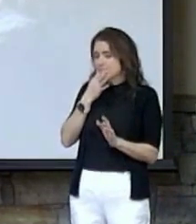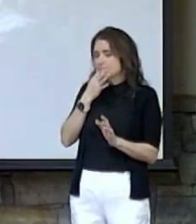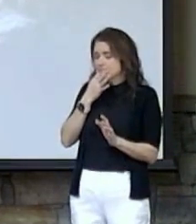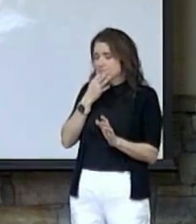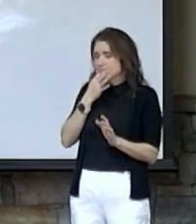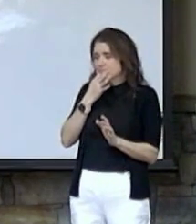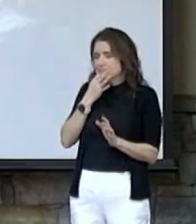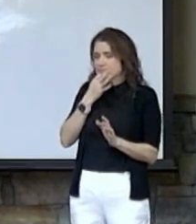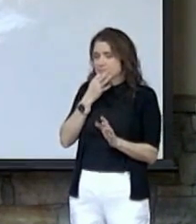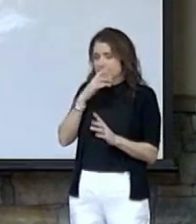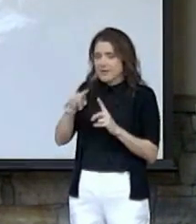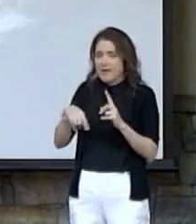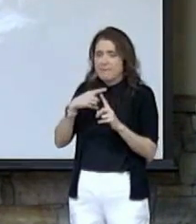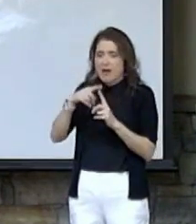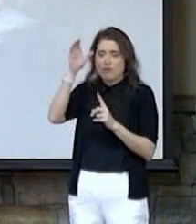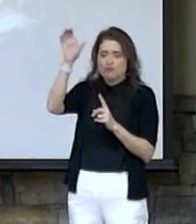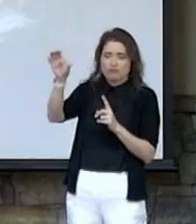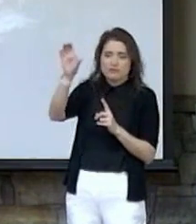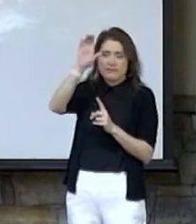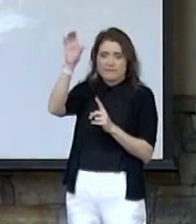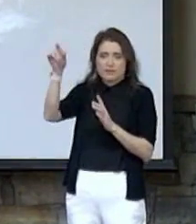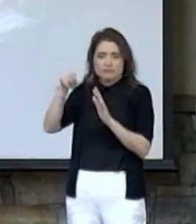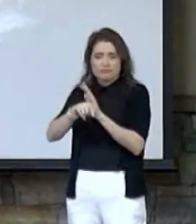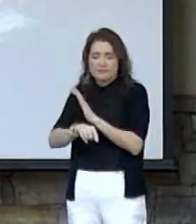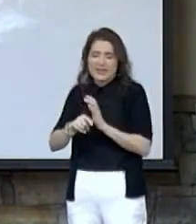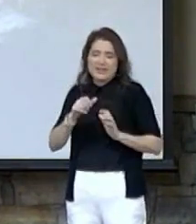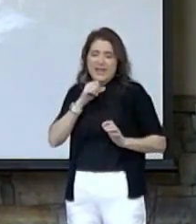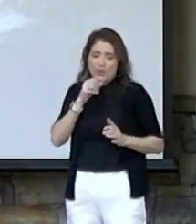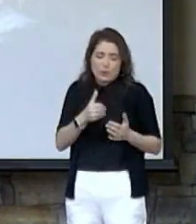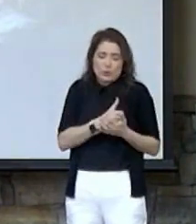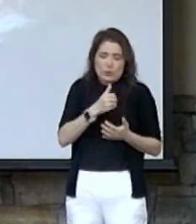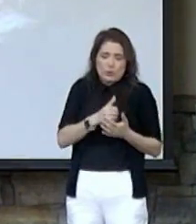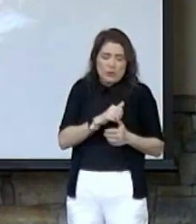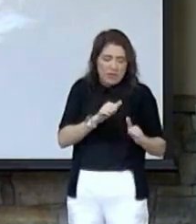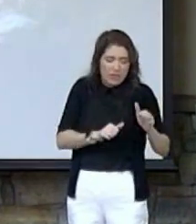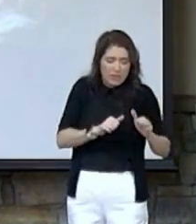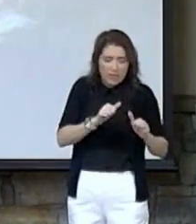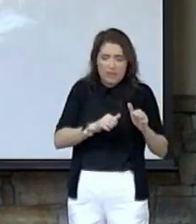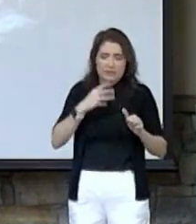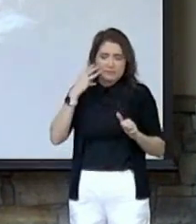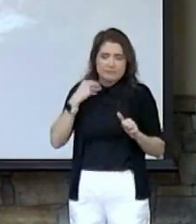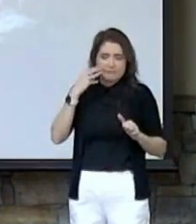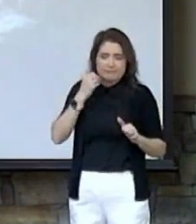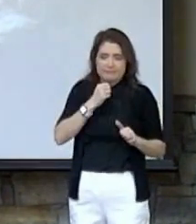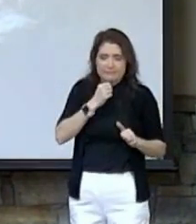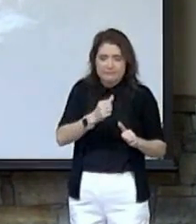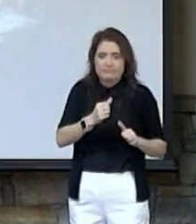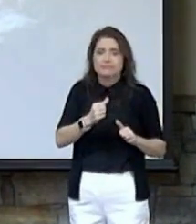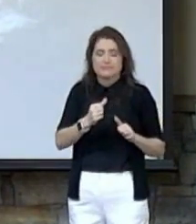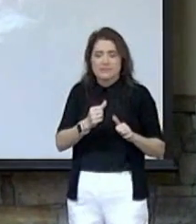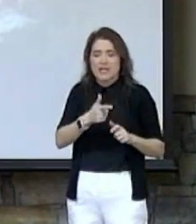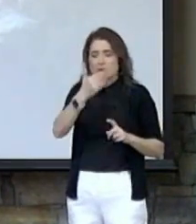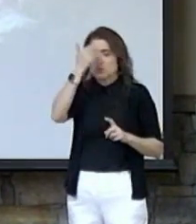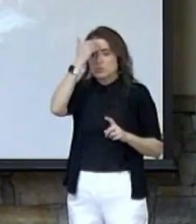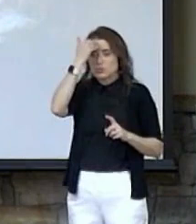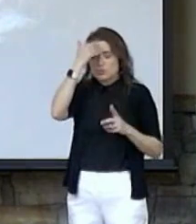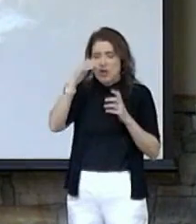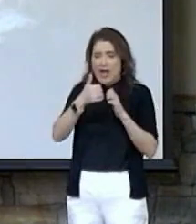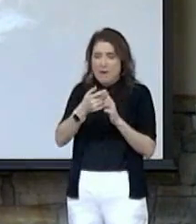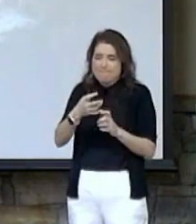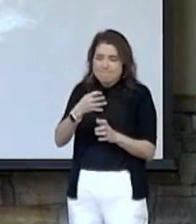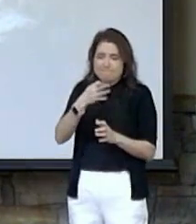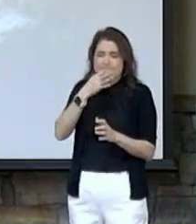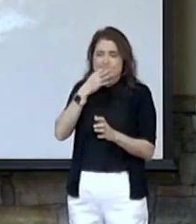came to crucifixion. They weren't amateurs at making sure that what they set out to do was accomplished. They